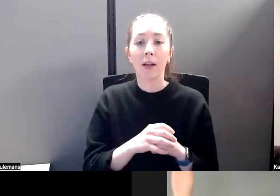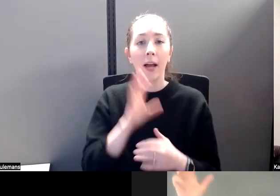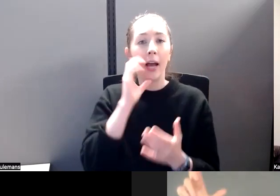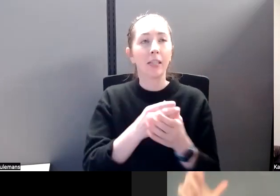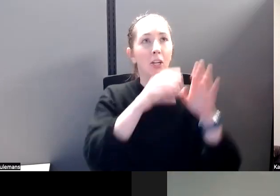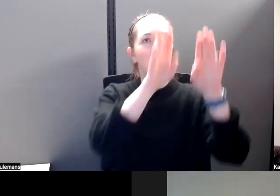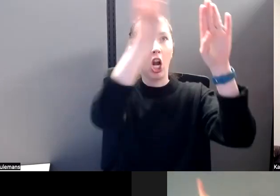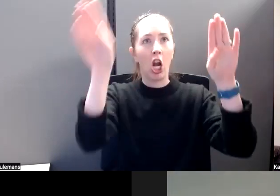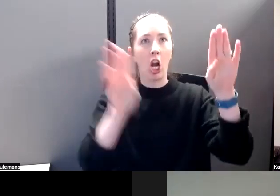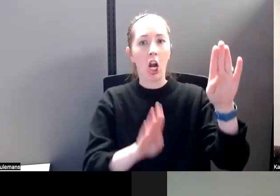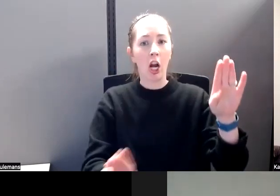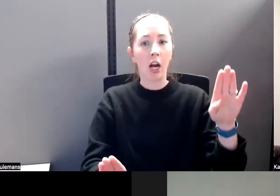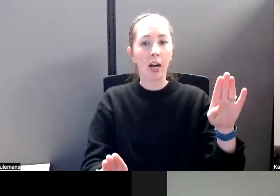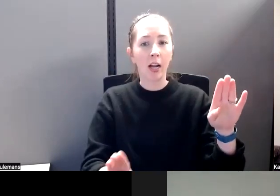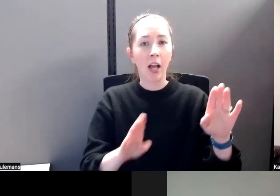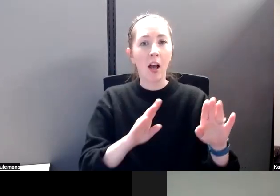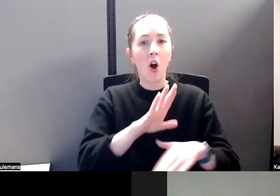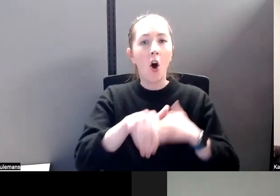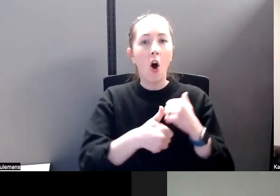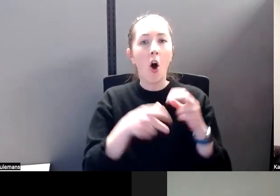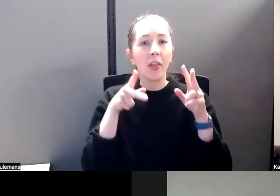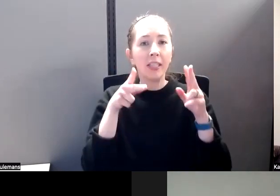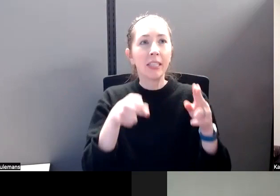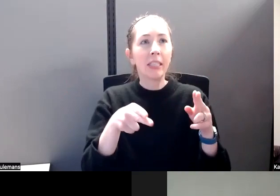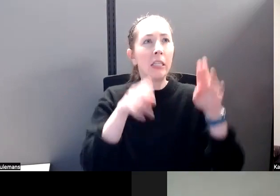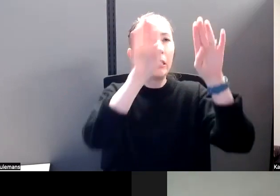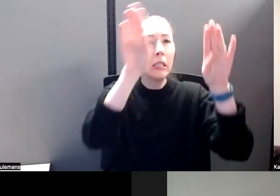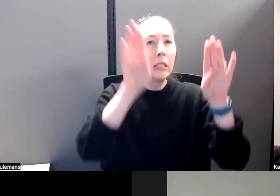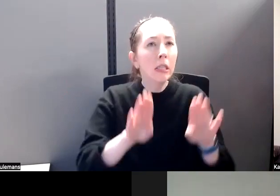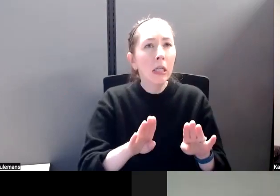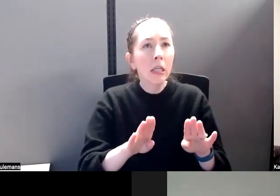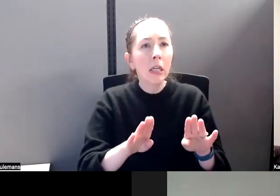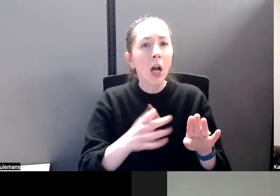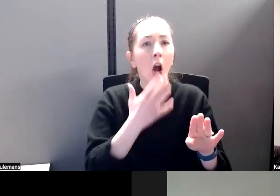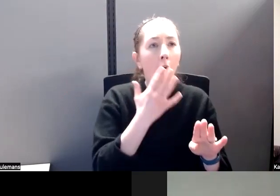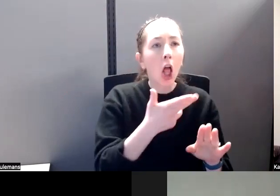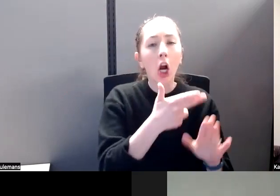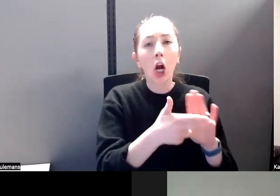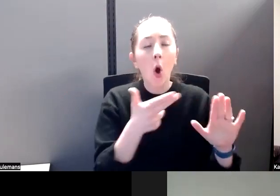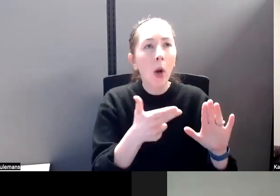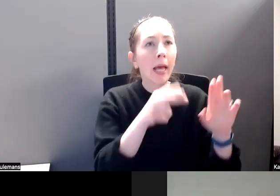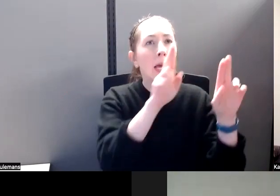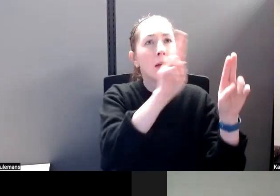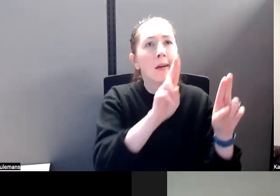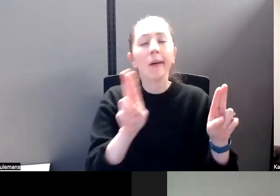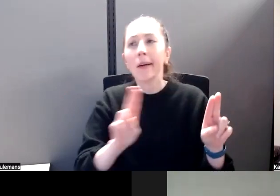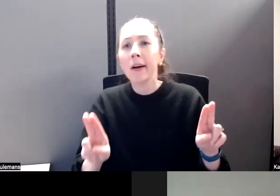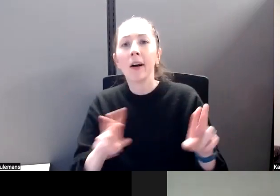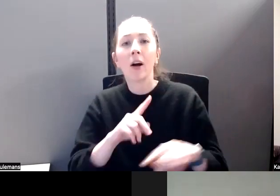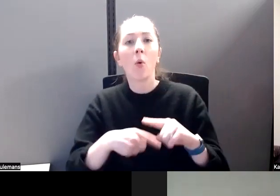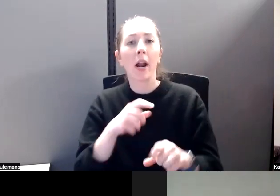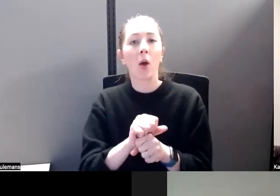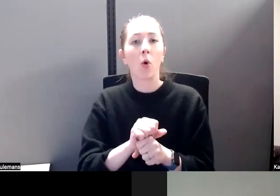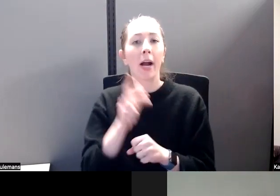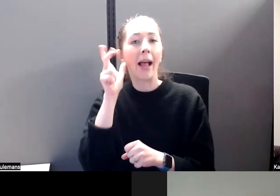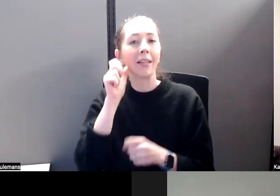murder board. I had like pulled out every scene, layered them all, you know, color coded them. When I work, I listen to